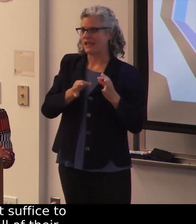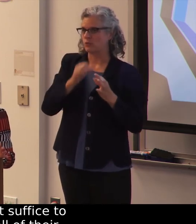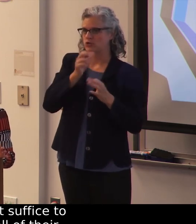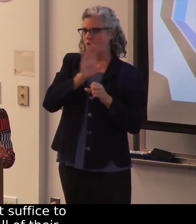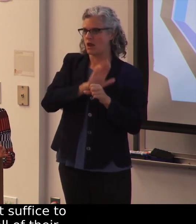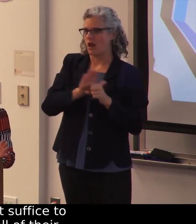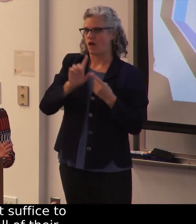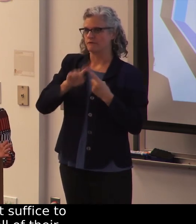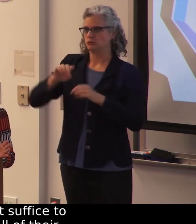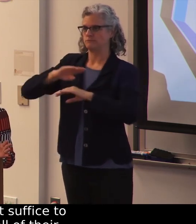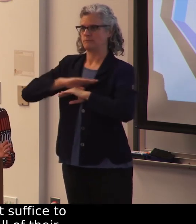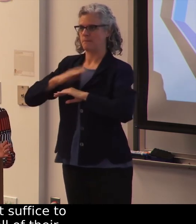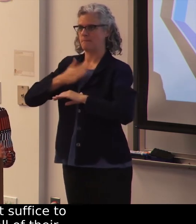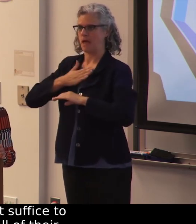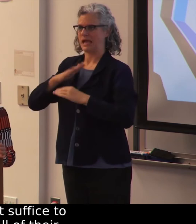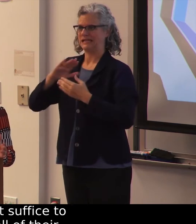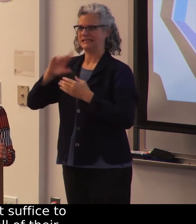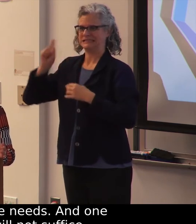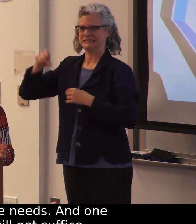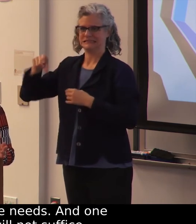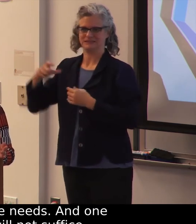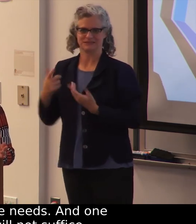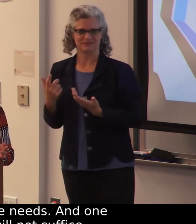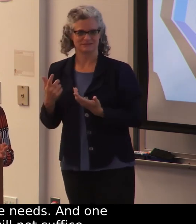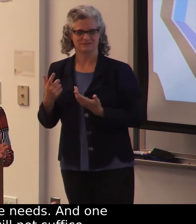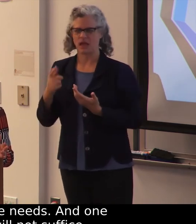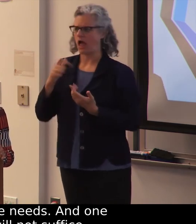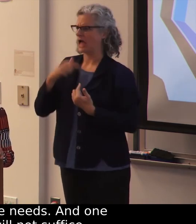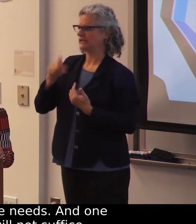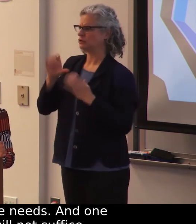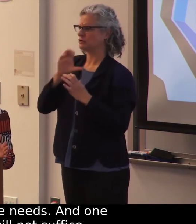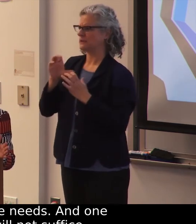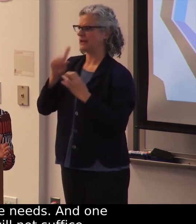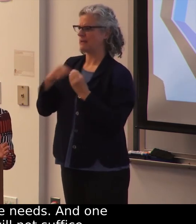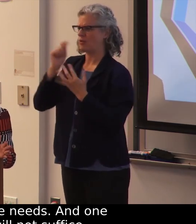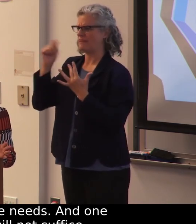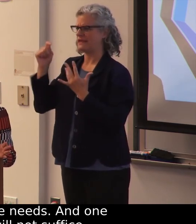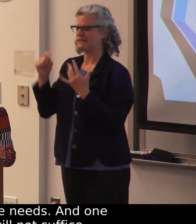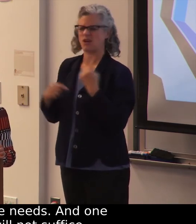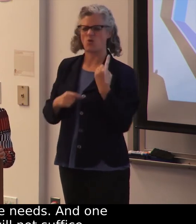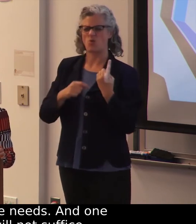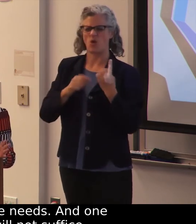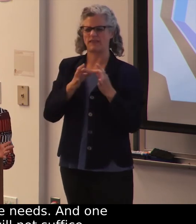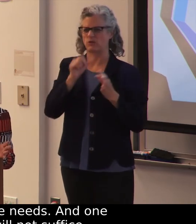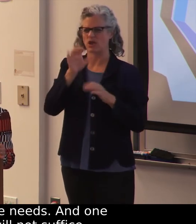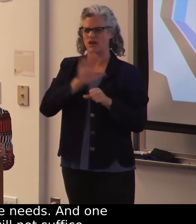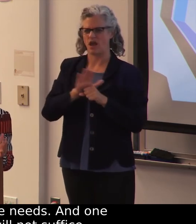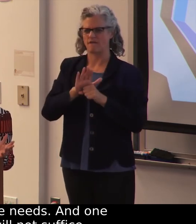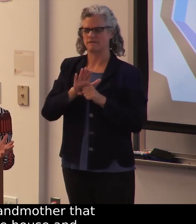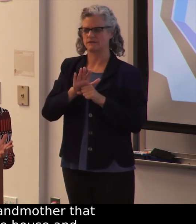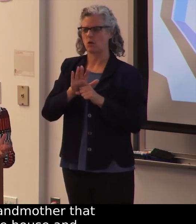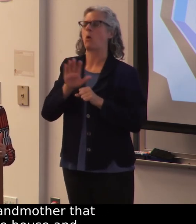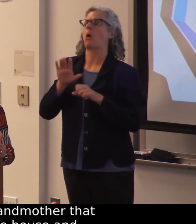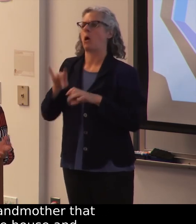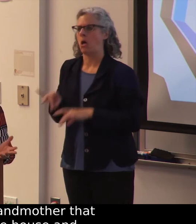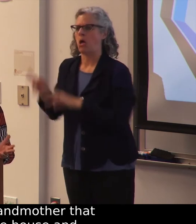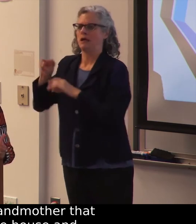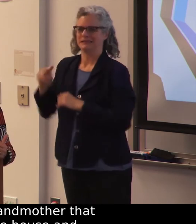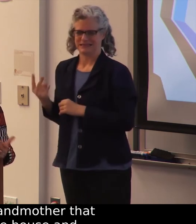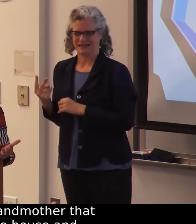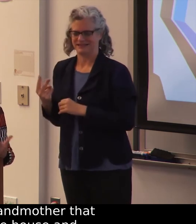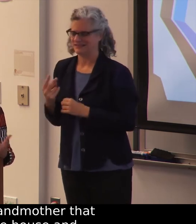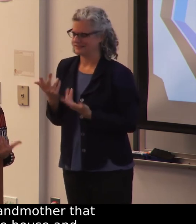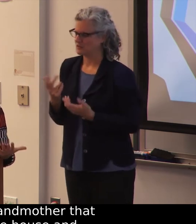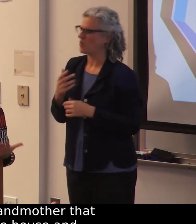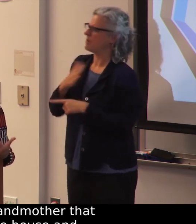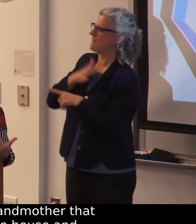all of their communicative needs, right? I have communicative needs, okay, and one language will not suffice. So I have this grandmother that lives in the house